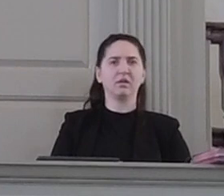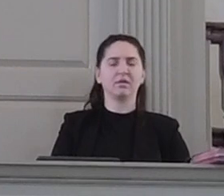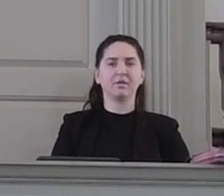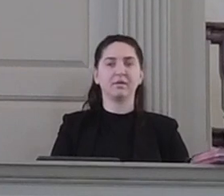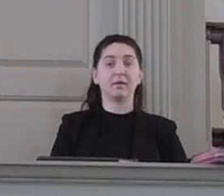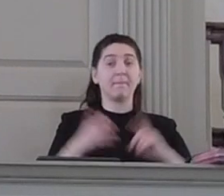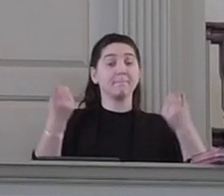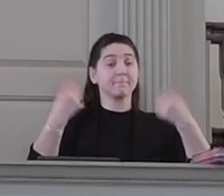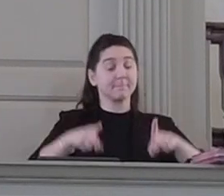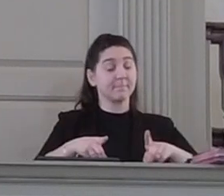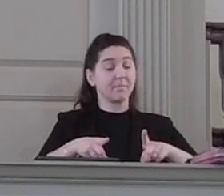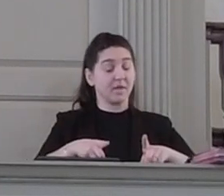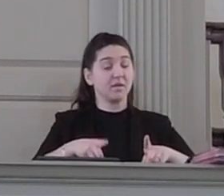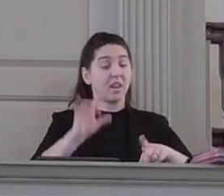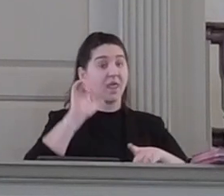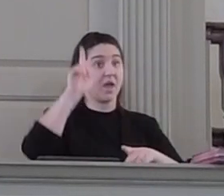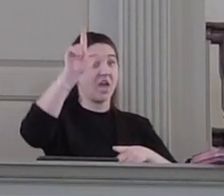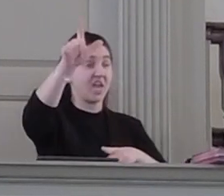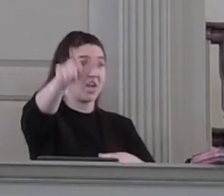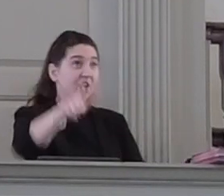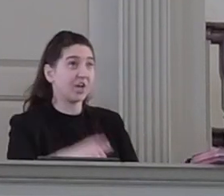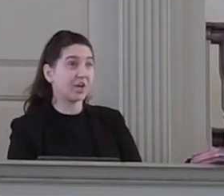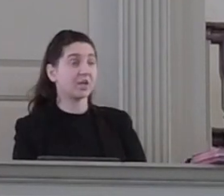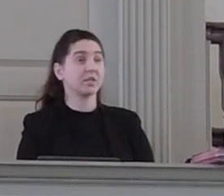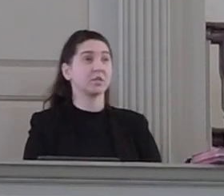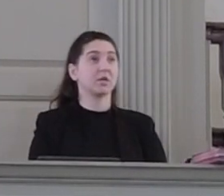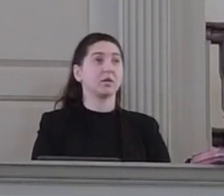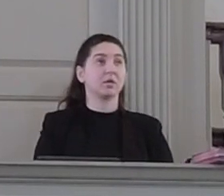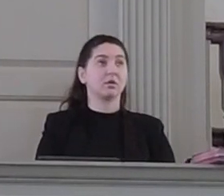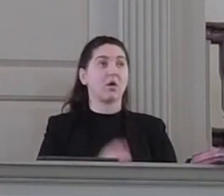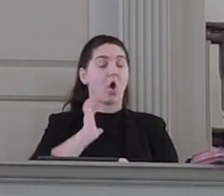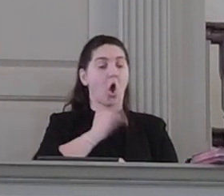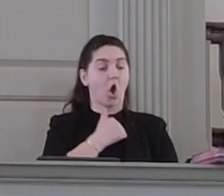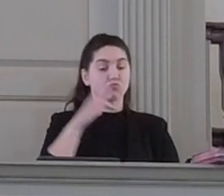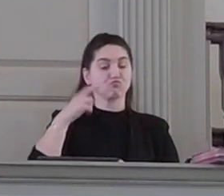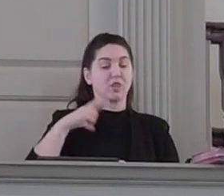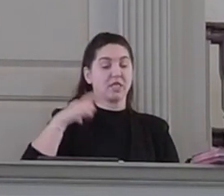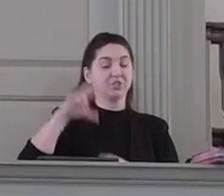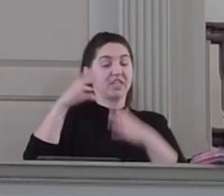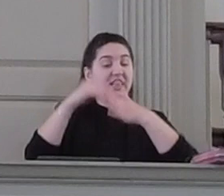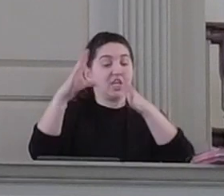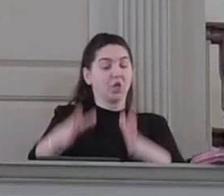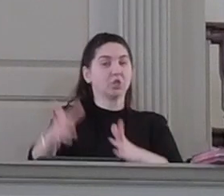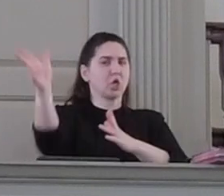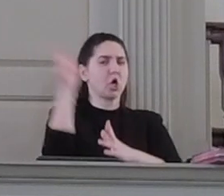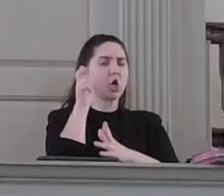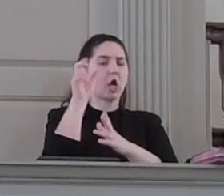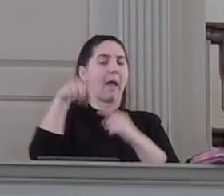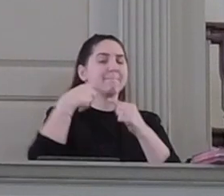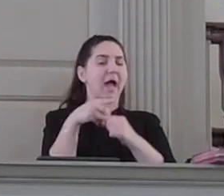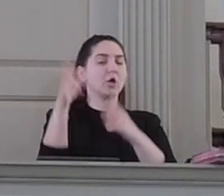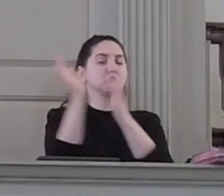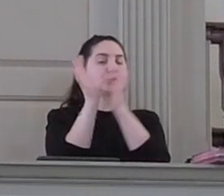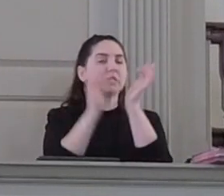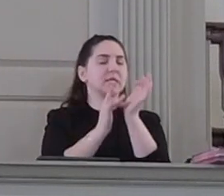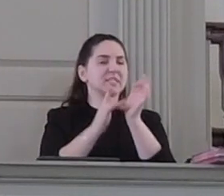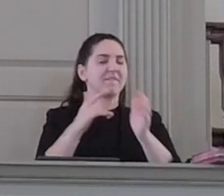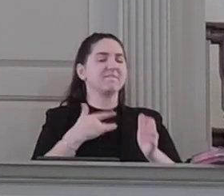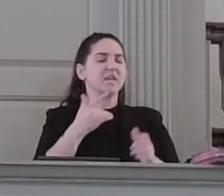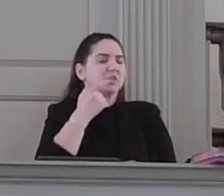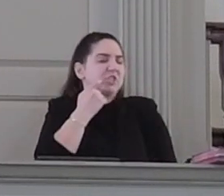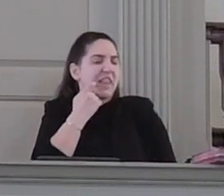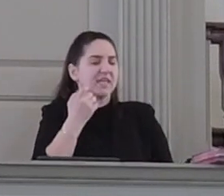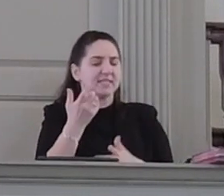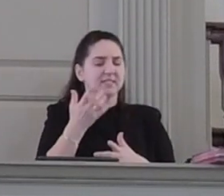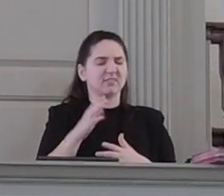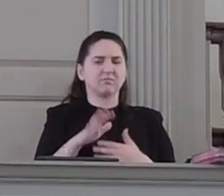But then, of course, the scribes and the Pharisees, our own religious leaders, started hearing about the things that Jesus was saying. They were jealous, and they